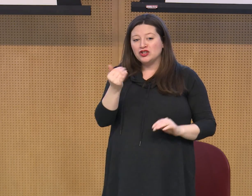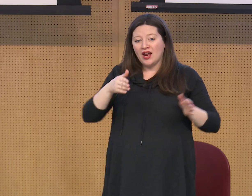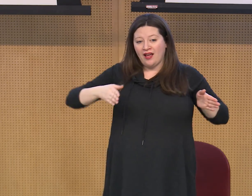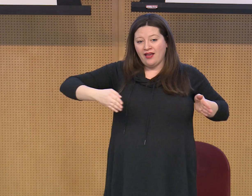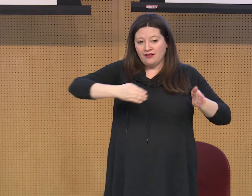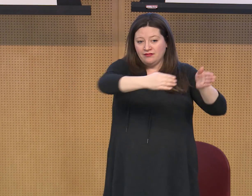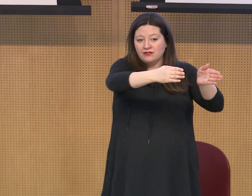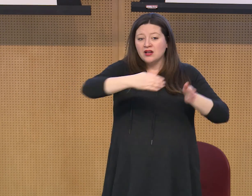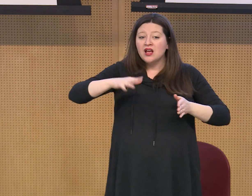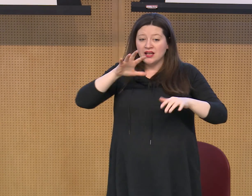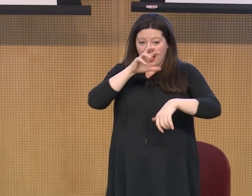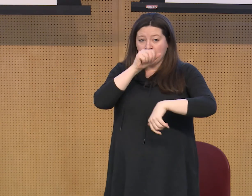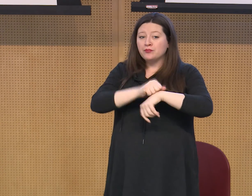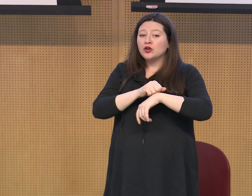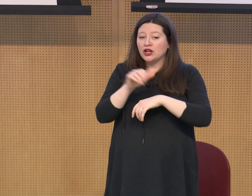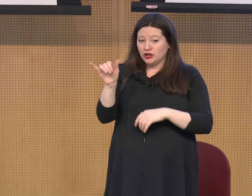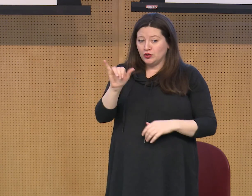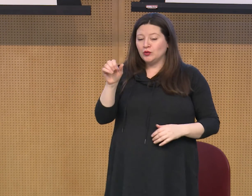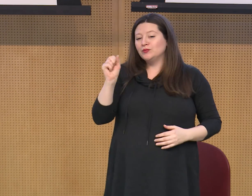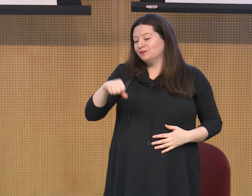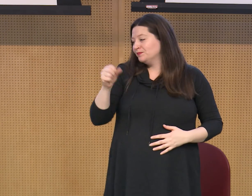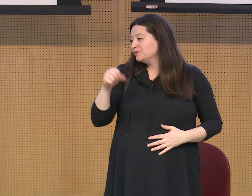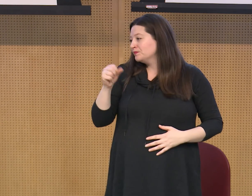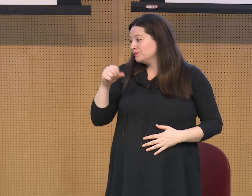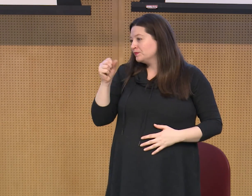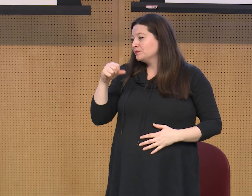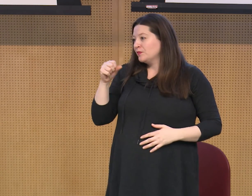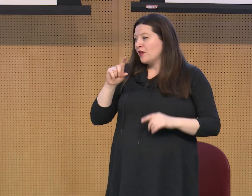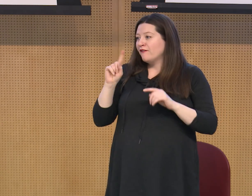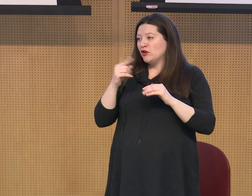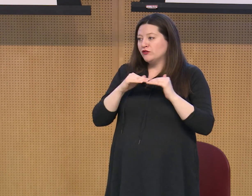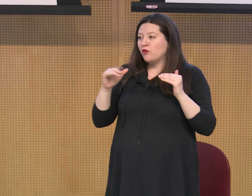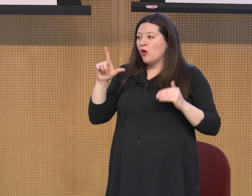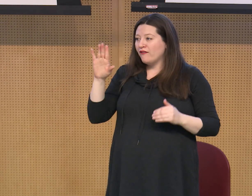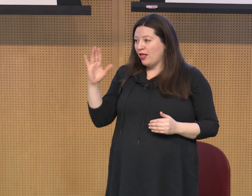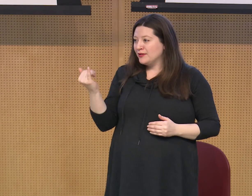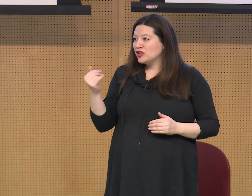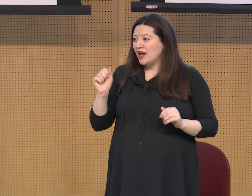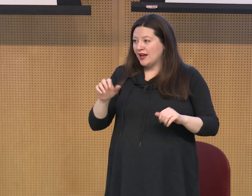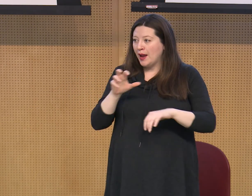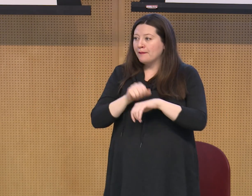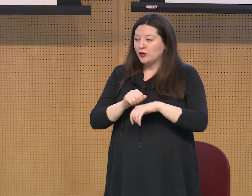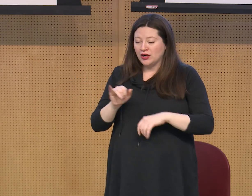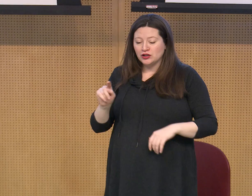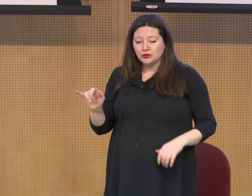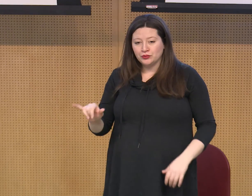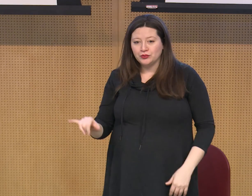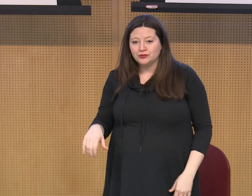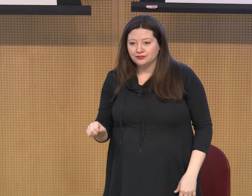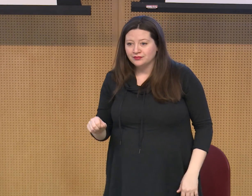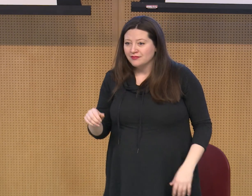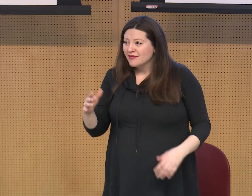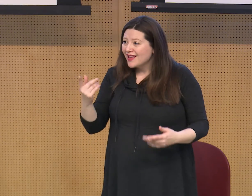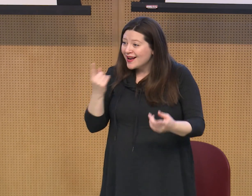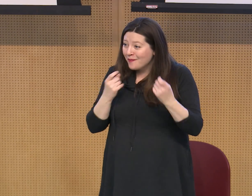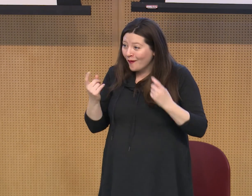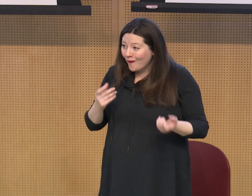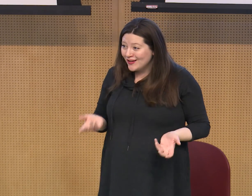Dyer Art Center and the LBJ, the street area, you can book that area as well. The first floor of LBJ, what is